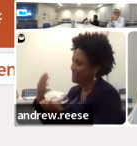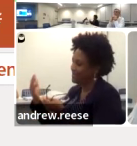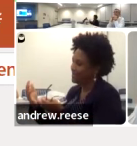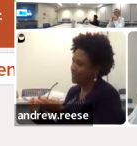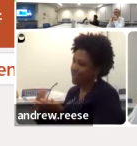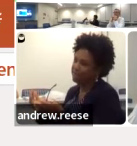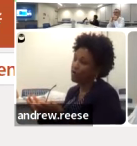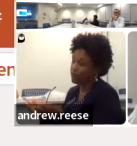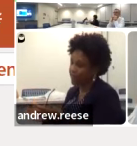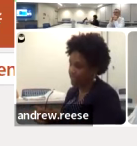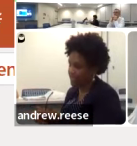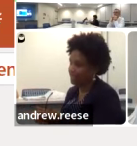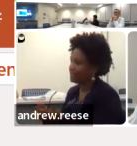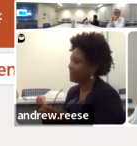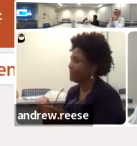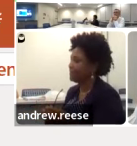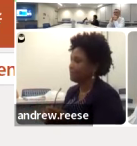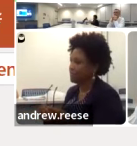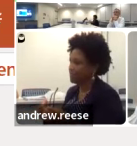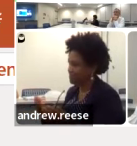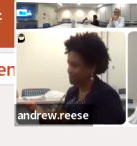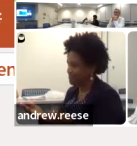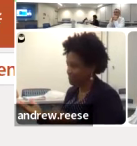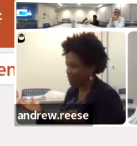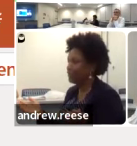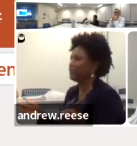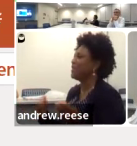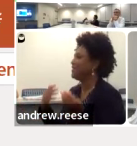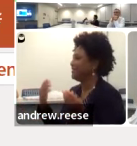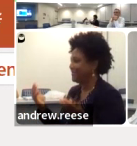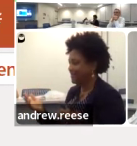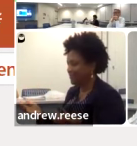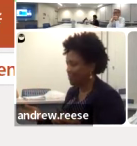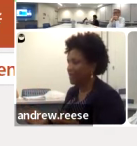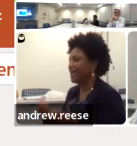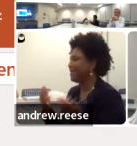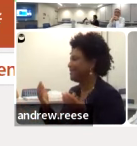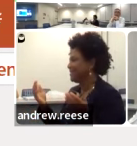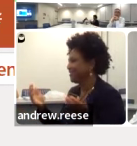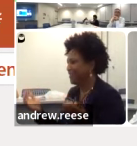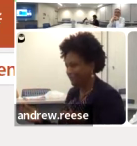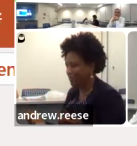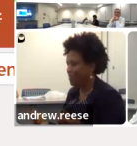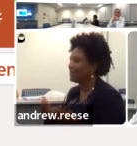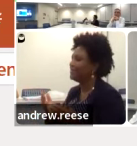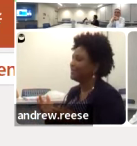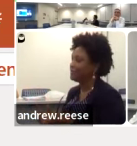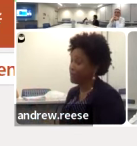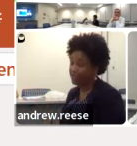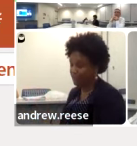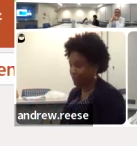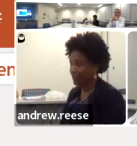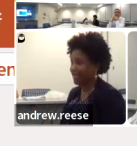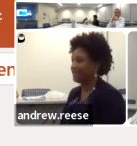clients evolved over the years from consumer to client to individual